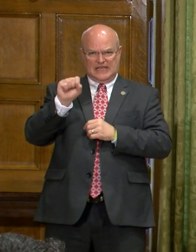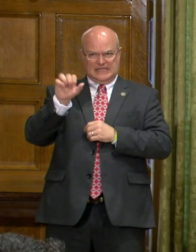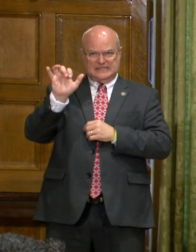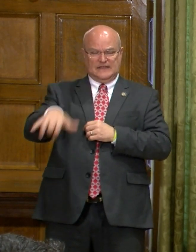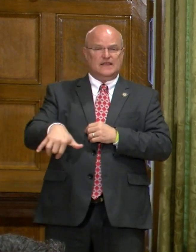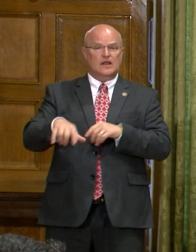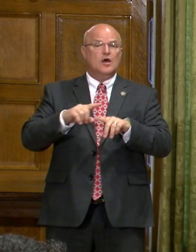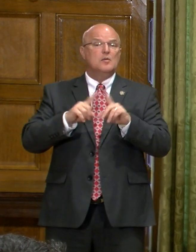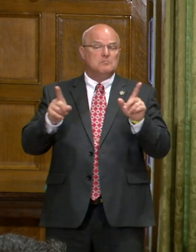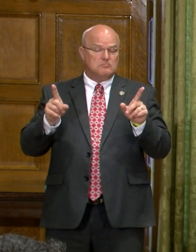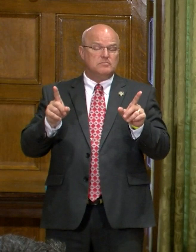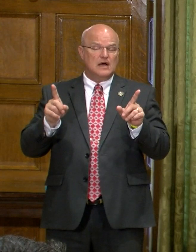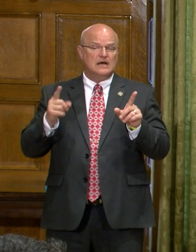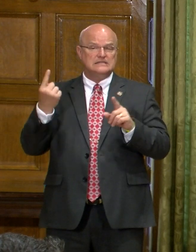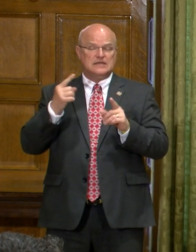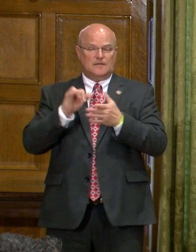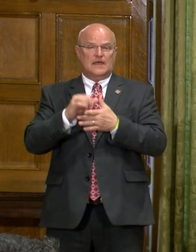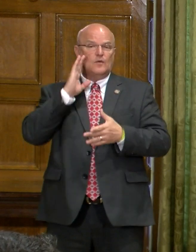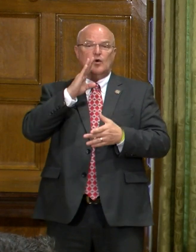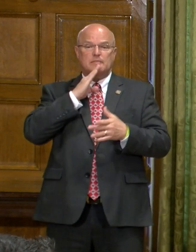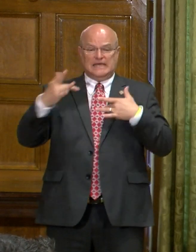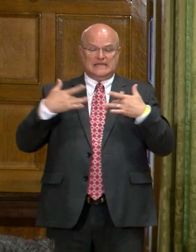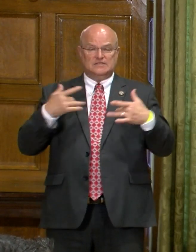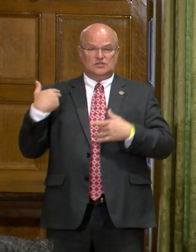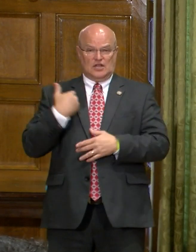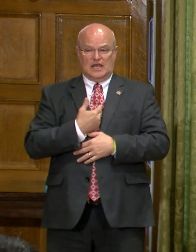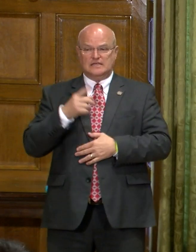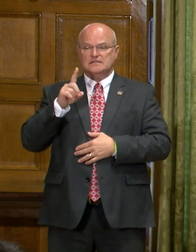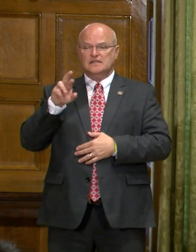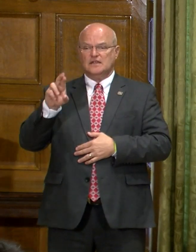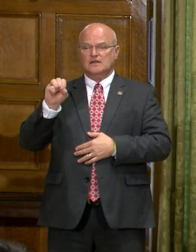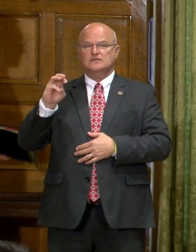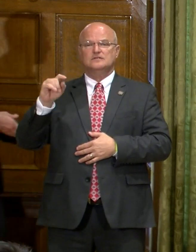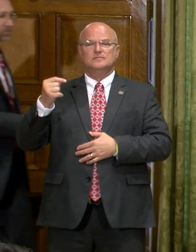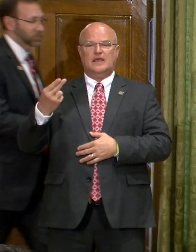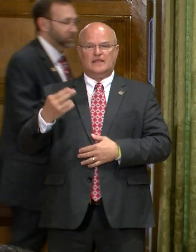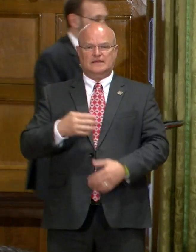cases, but it'd be something that would be a concern to us. Dr. Smith?